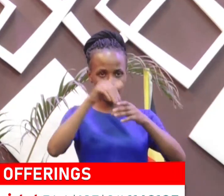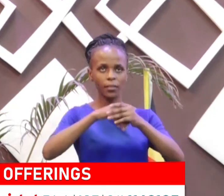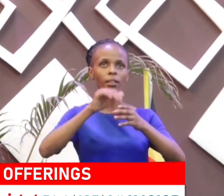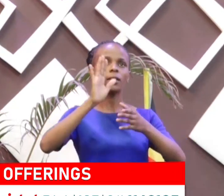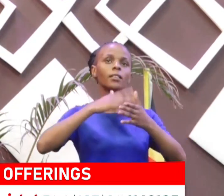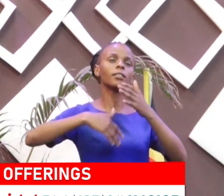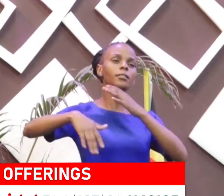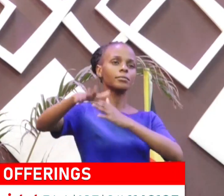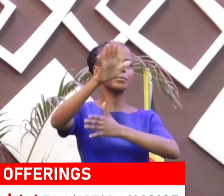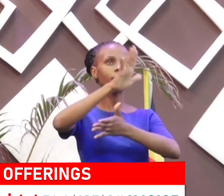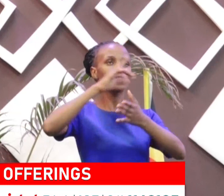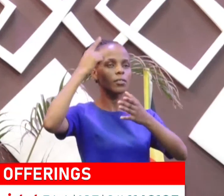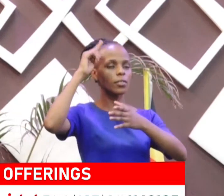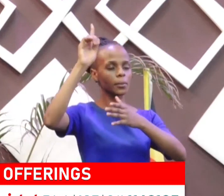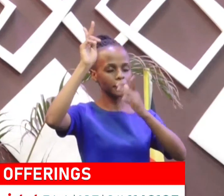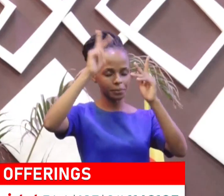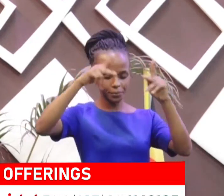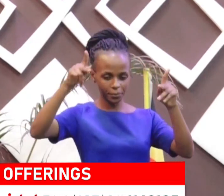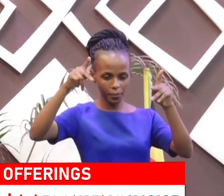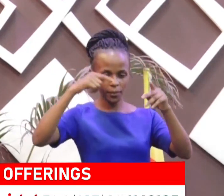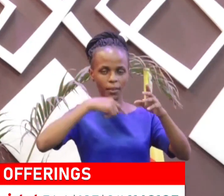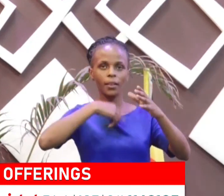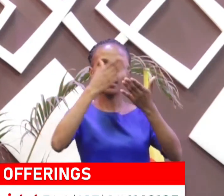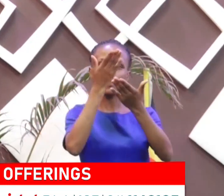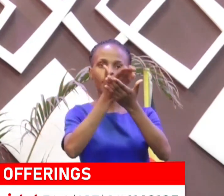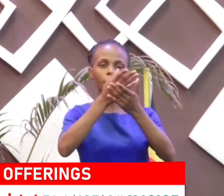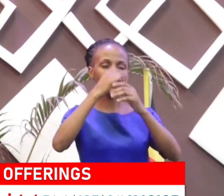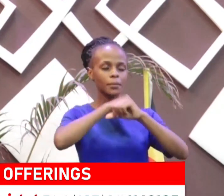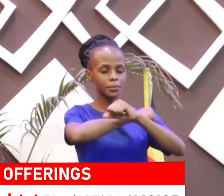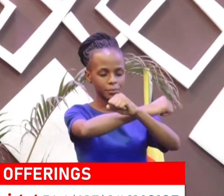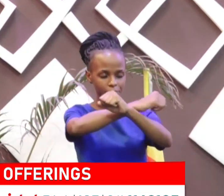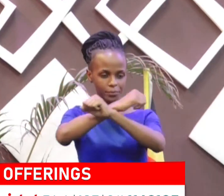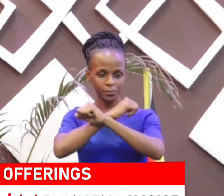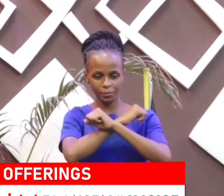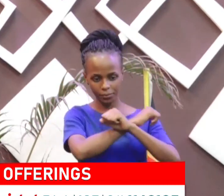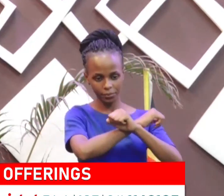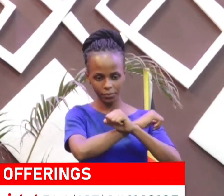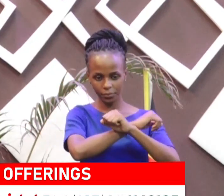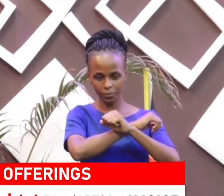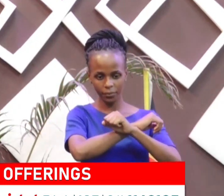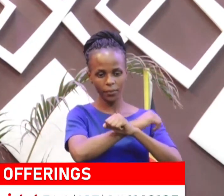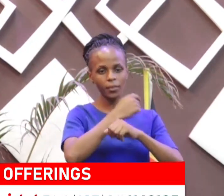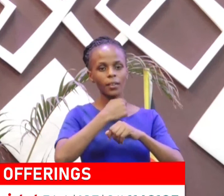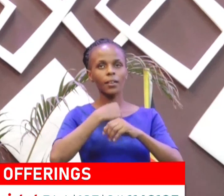for life for your people, for protection upon us,